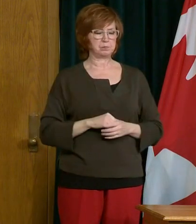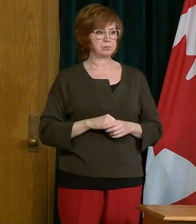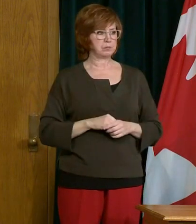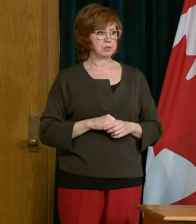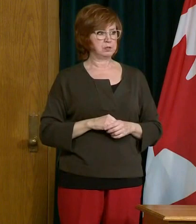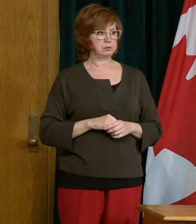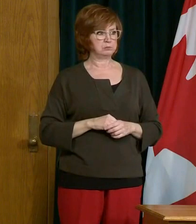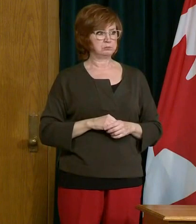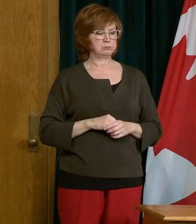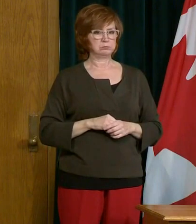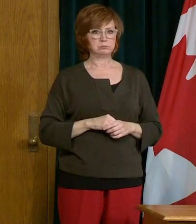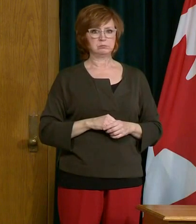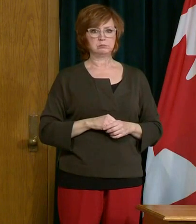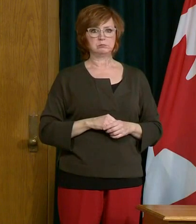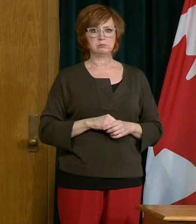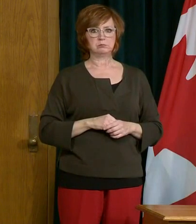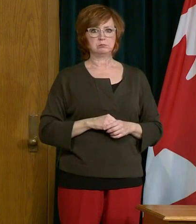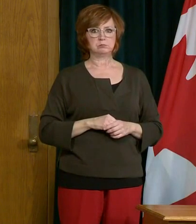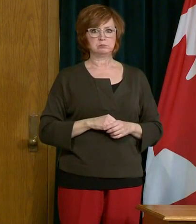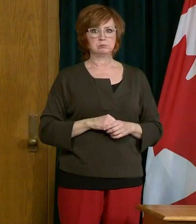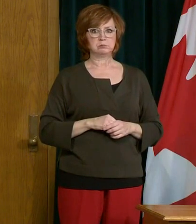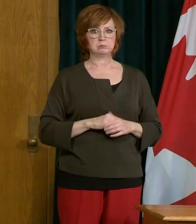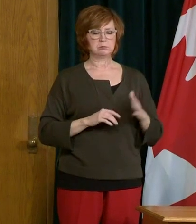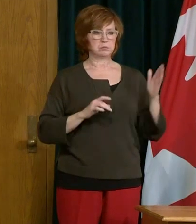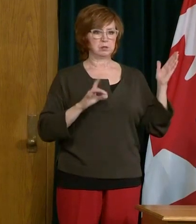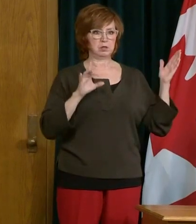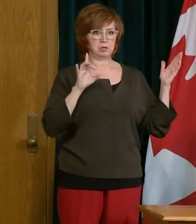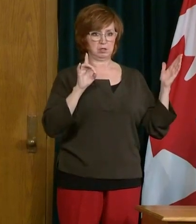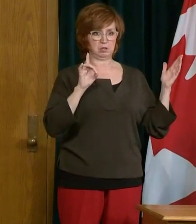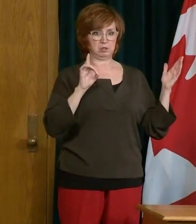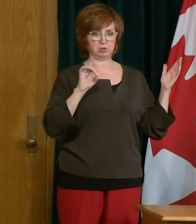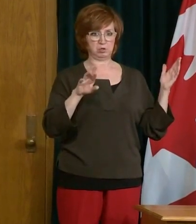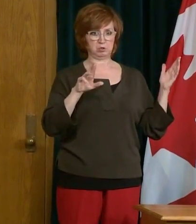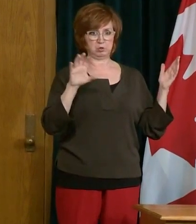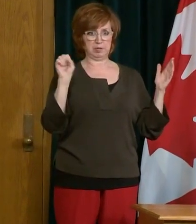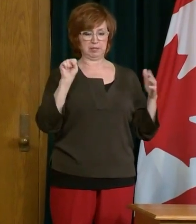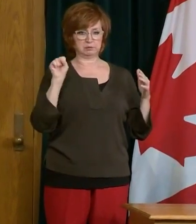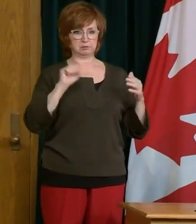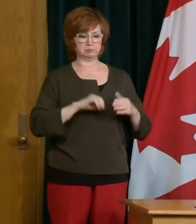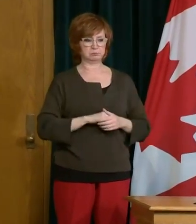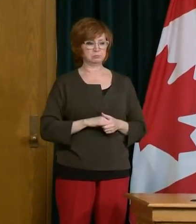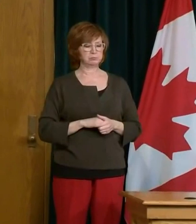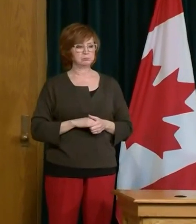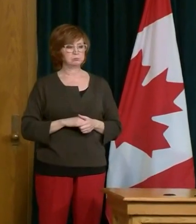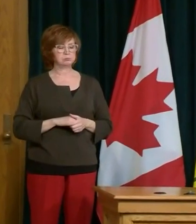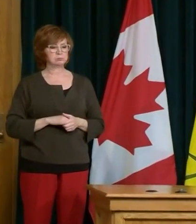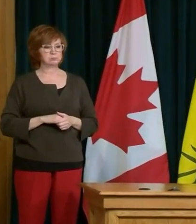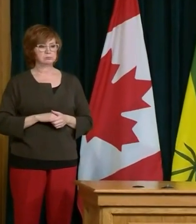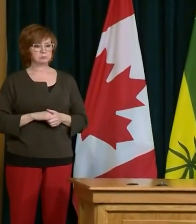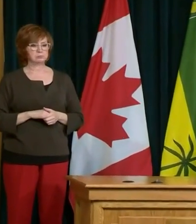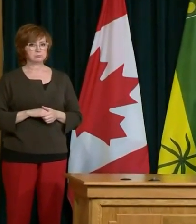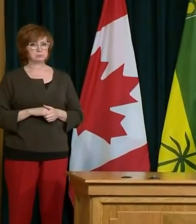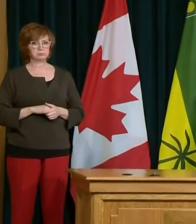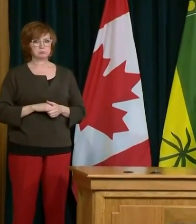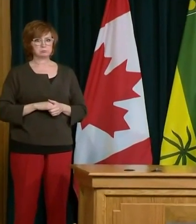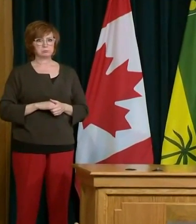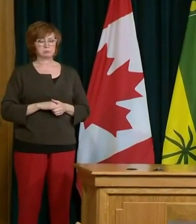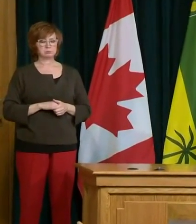currently in other communities? Maybe I'll just give a quick update on that.